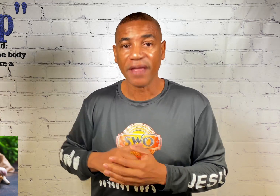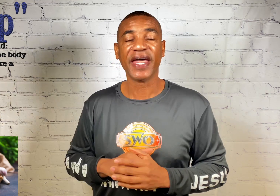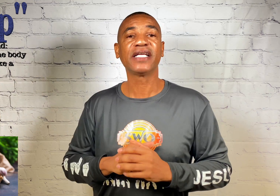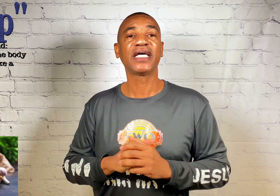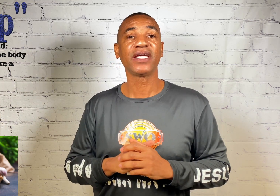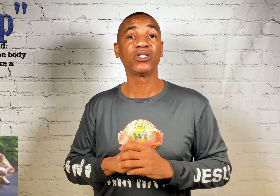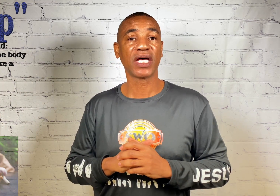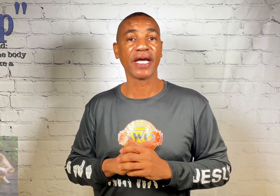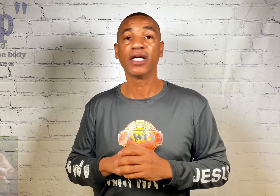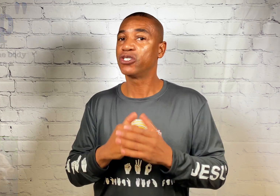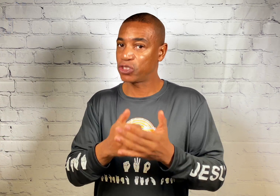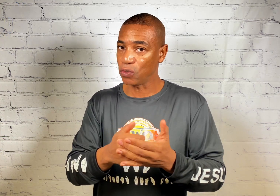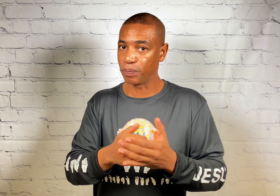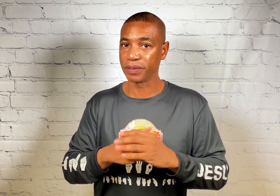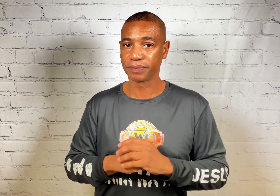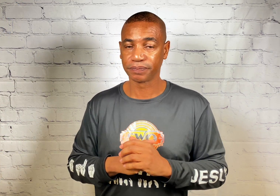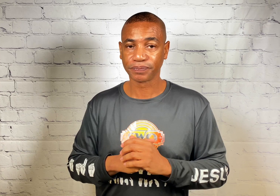That is how you sign soup.